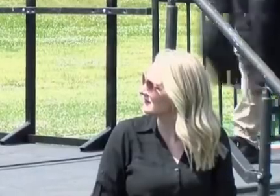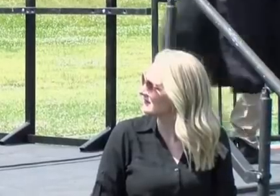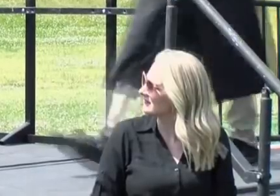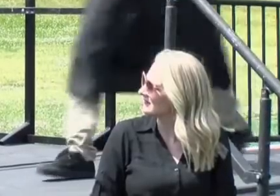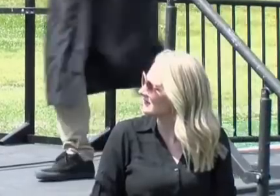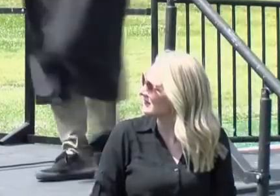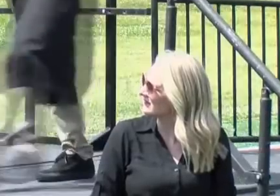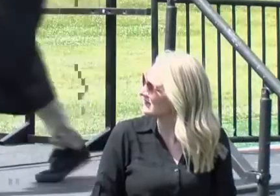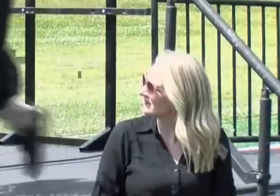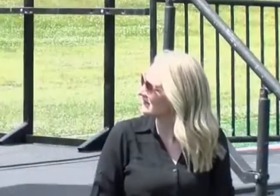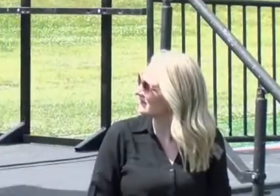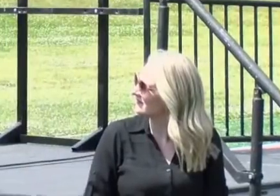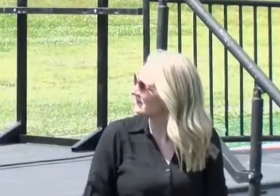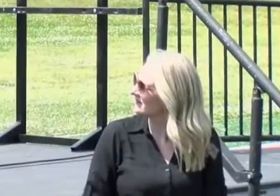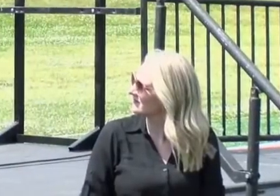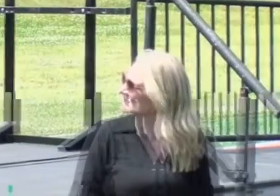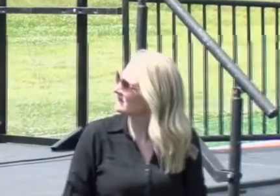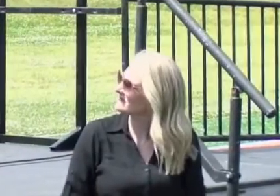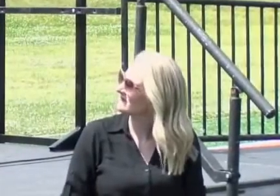George Antrim IV.